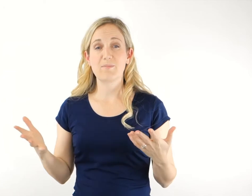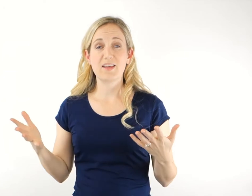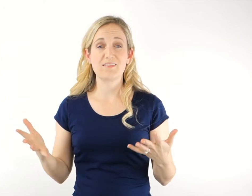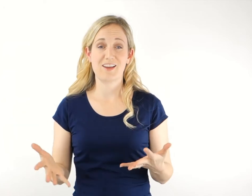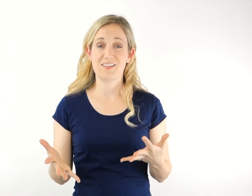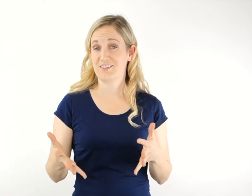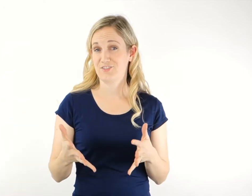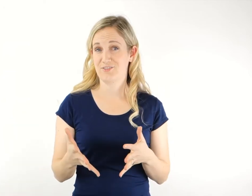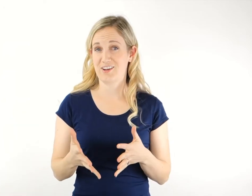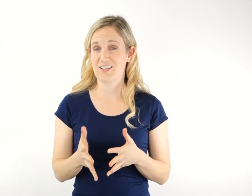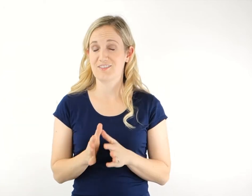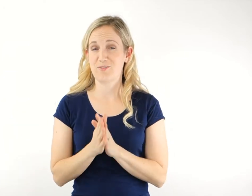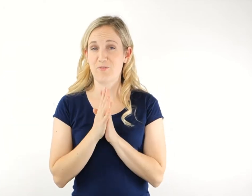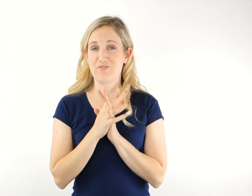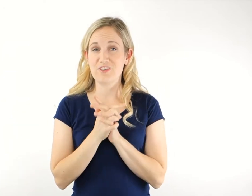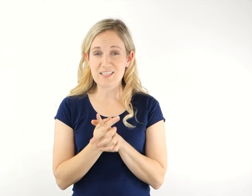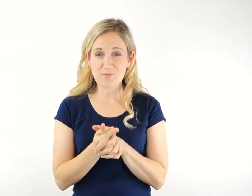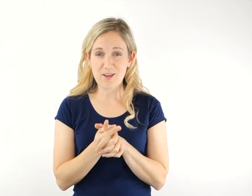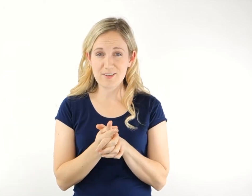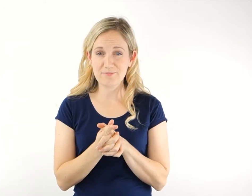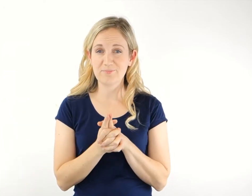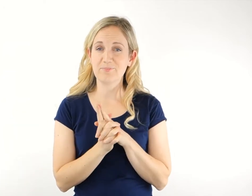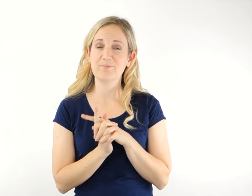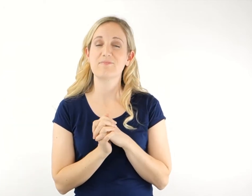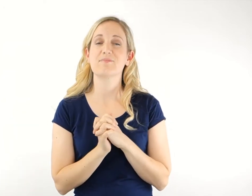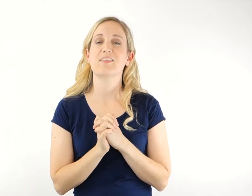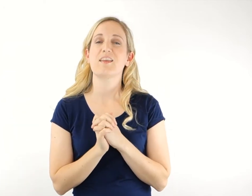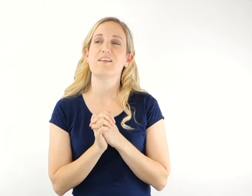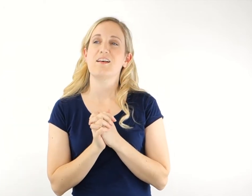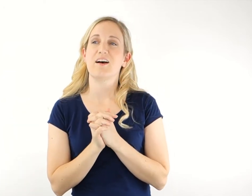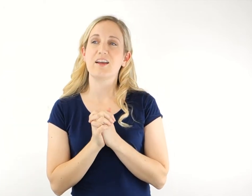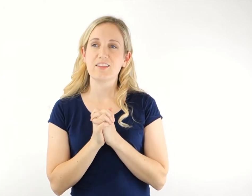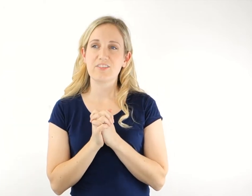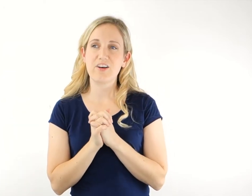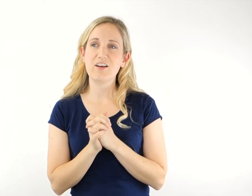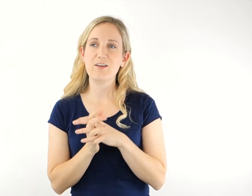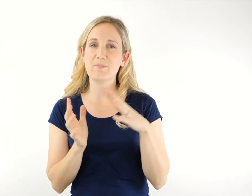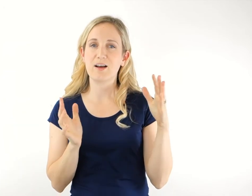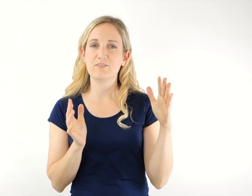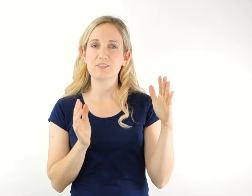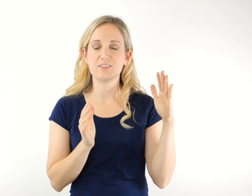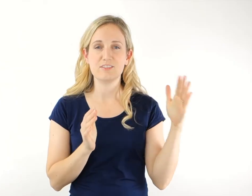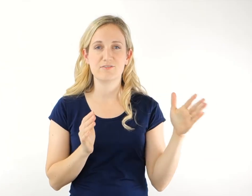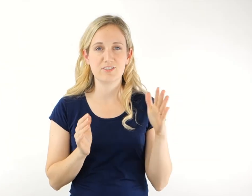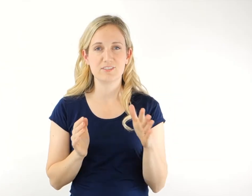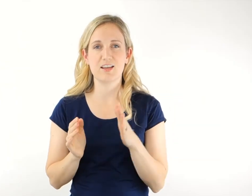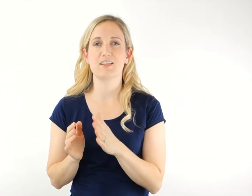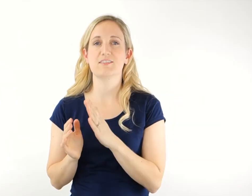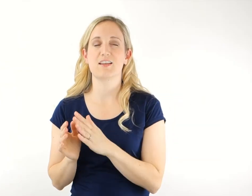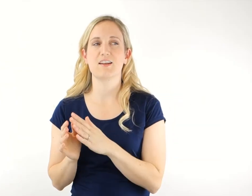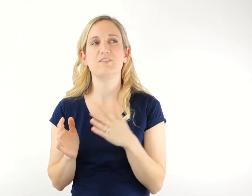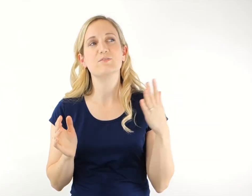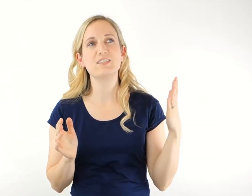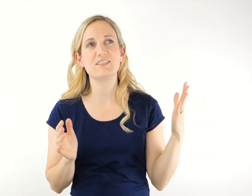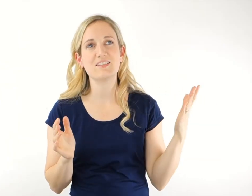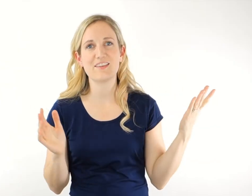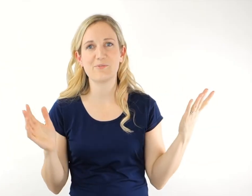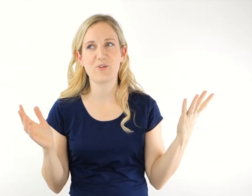by a lilac tree, so this one, I thought about the different lines and I noticed that they were